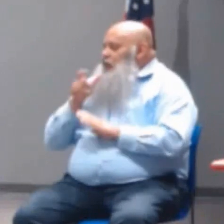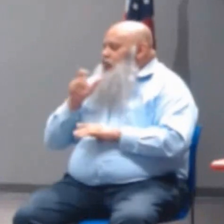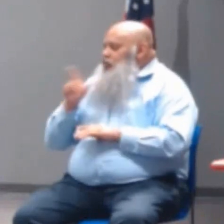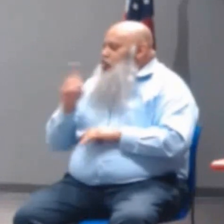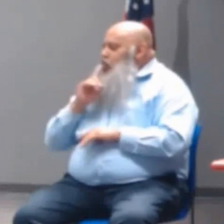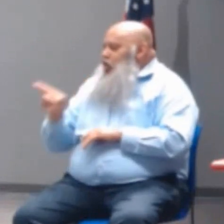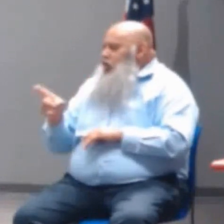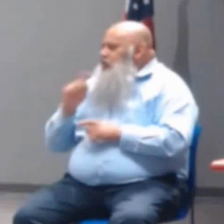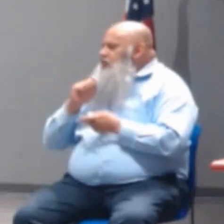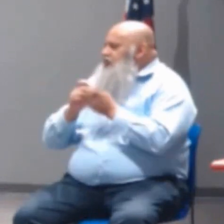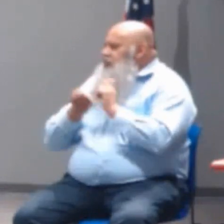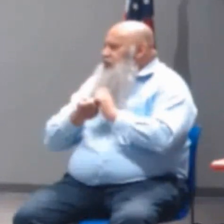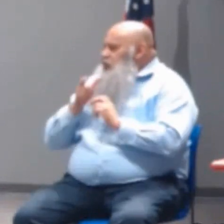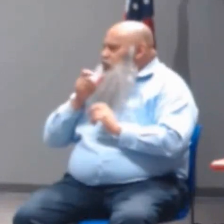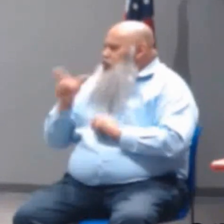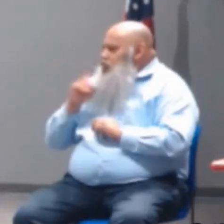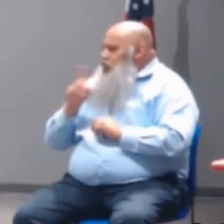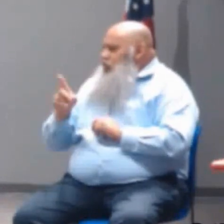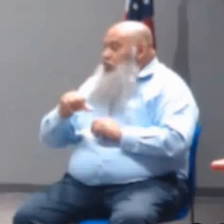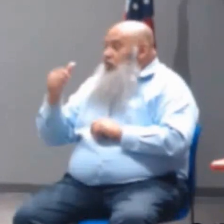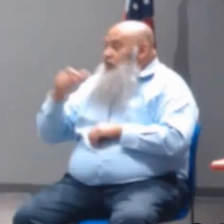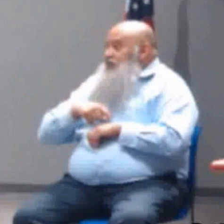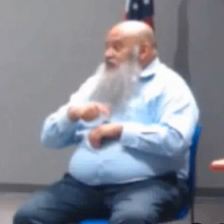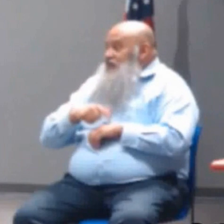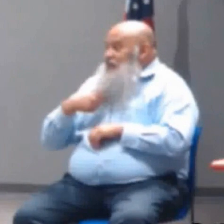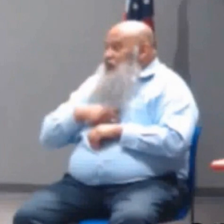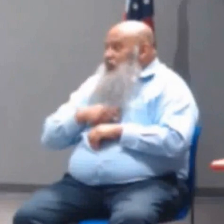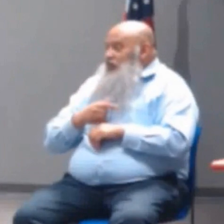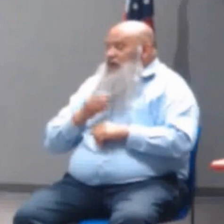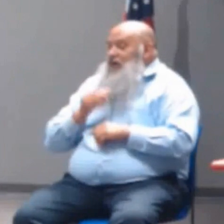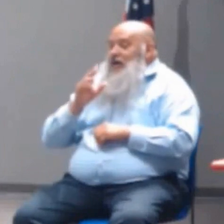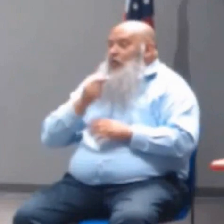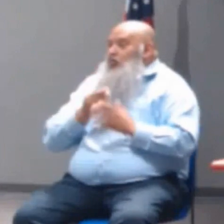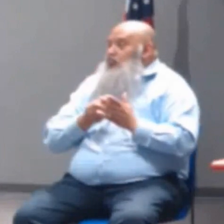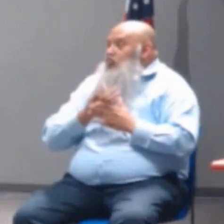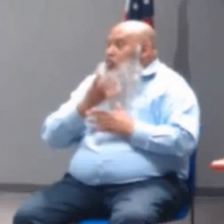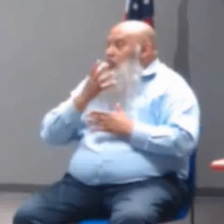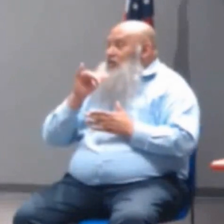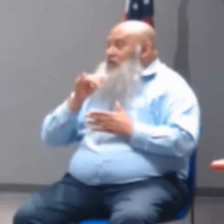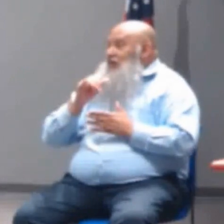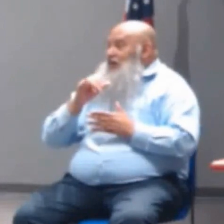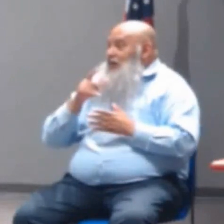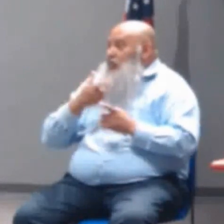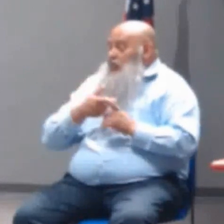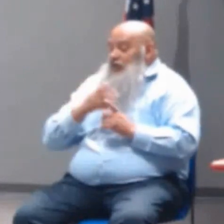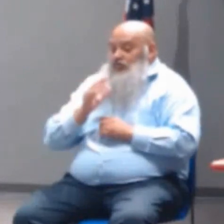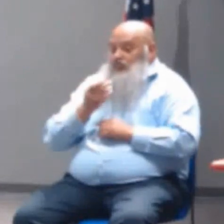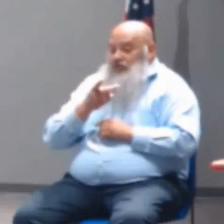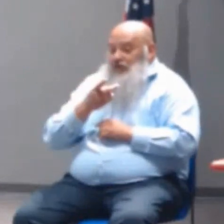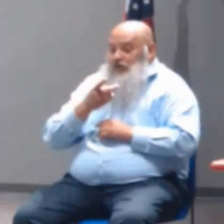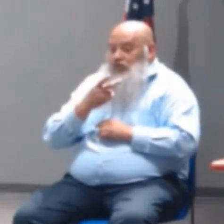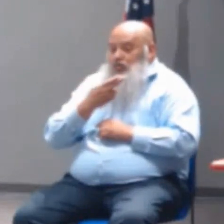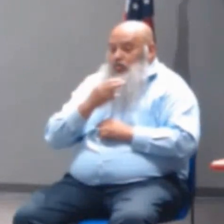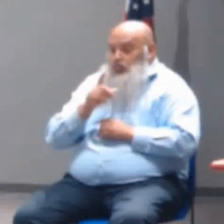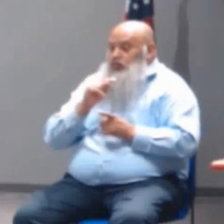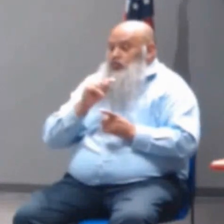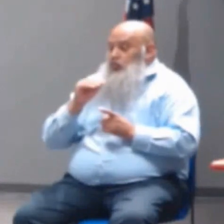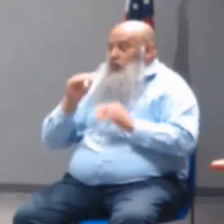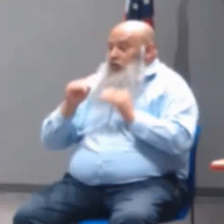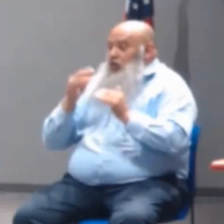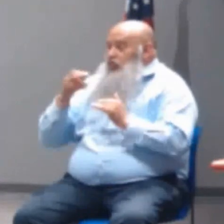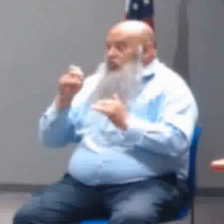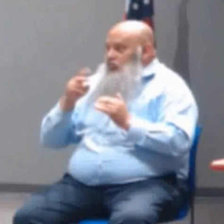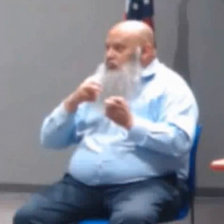are. Other times we outgrow one identity, such as when we transition from childhood to adulthood. And